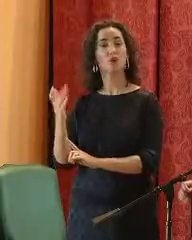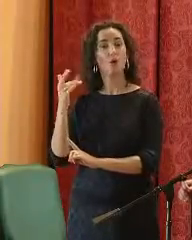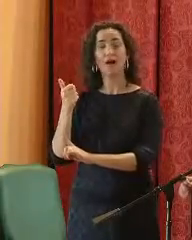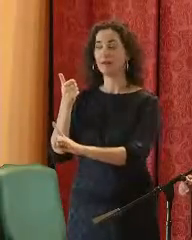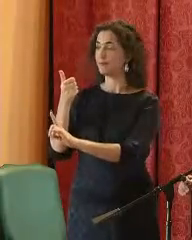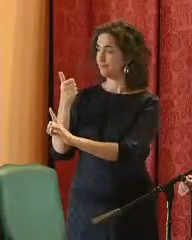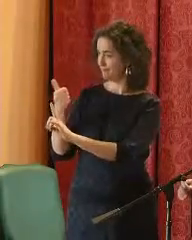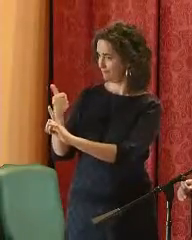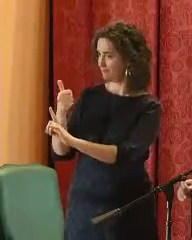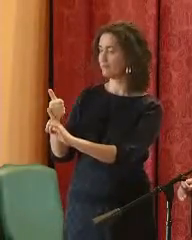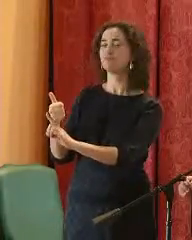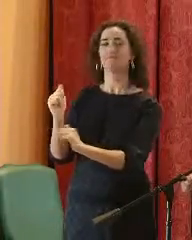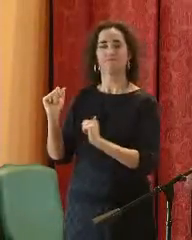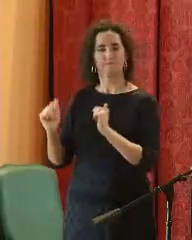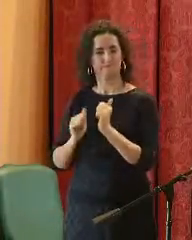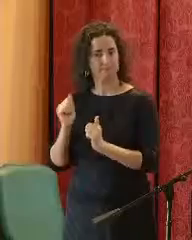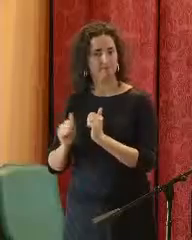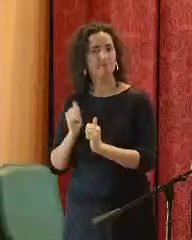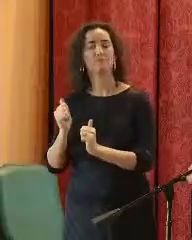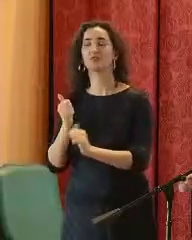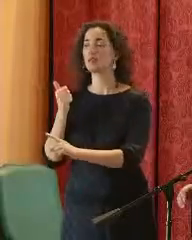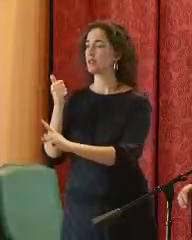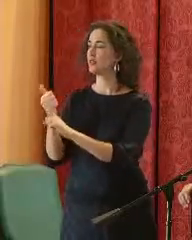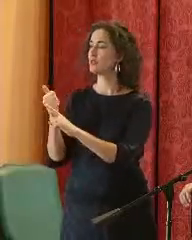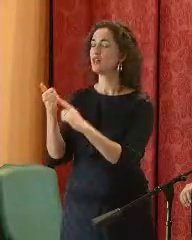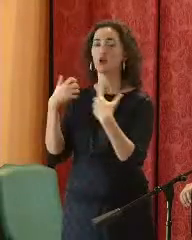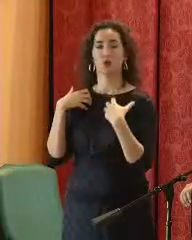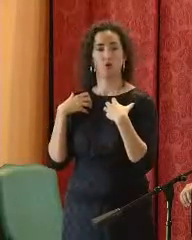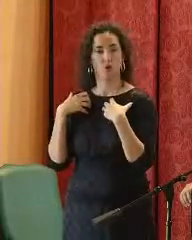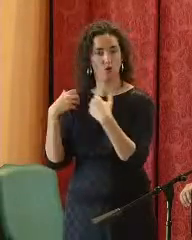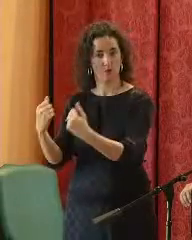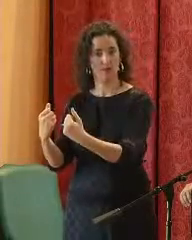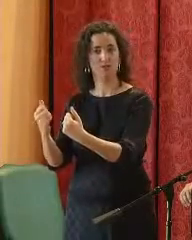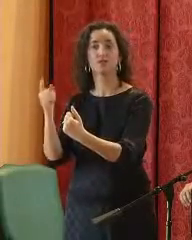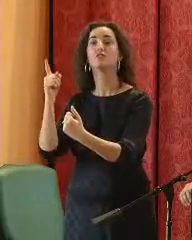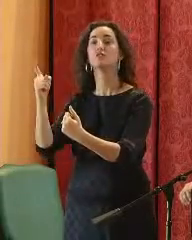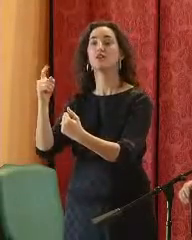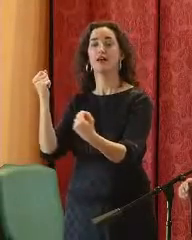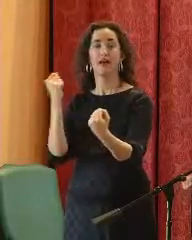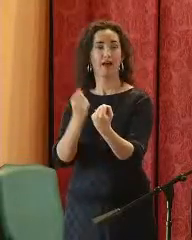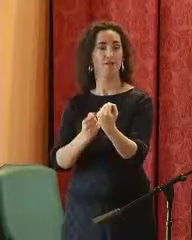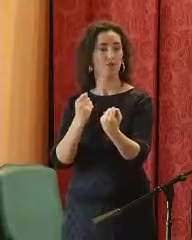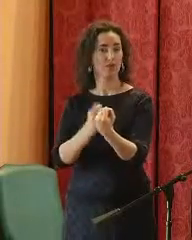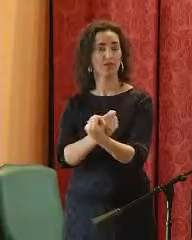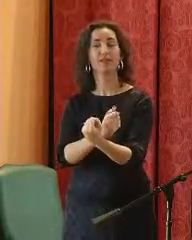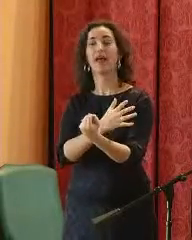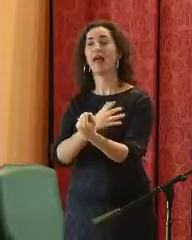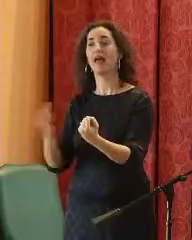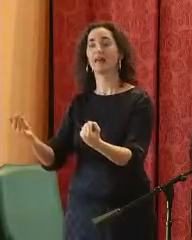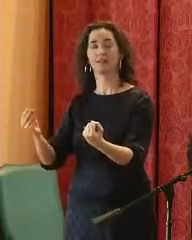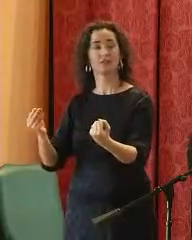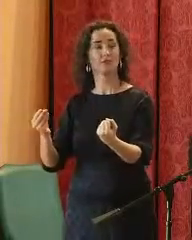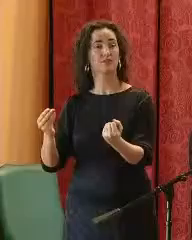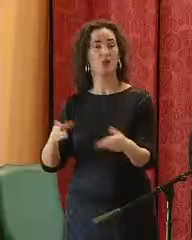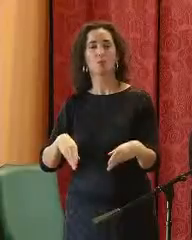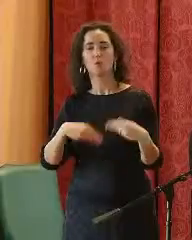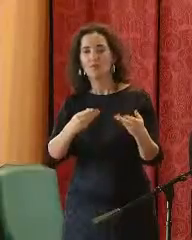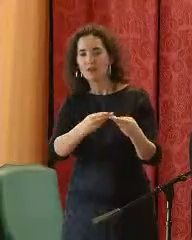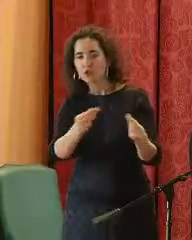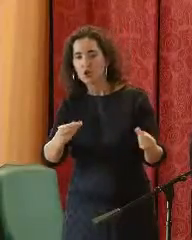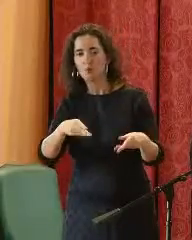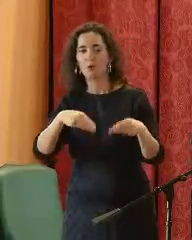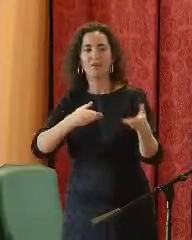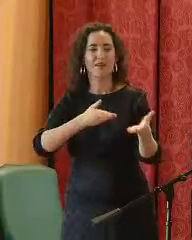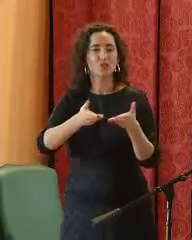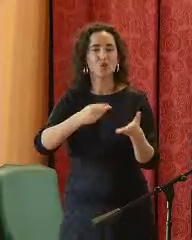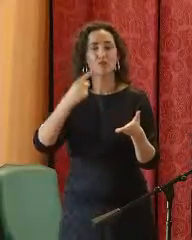has taken the initiative and the courage to advocate and provide solutions and services